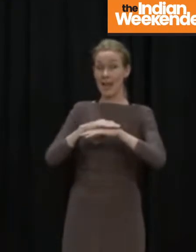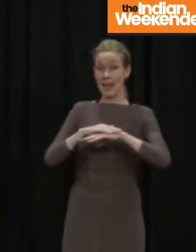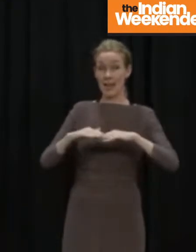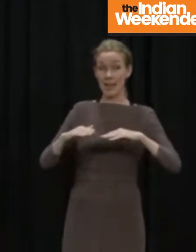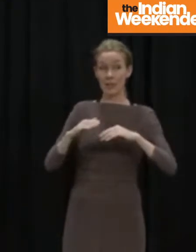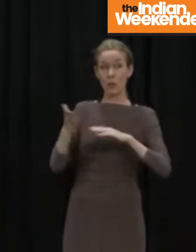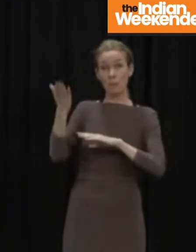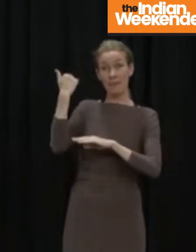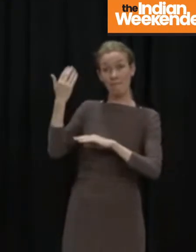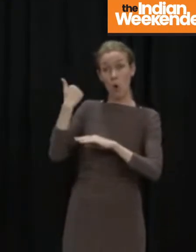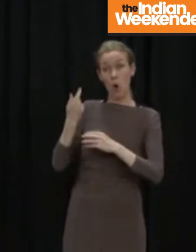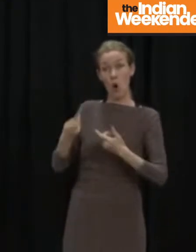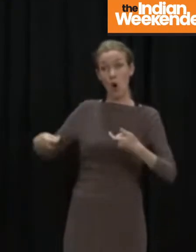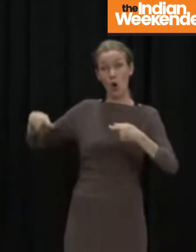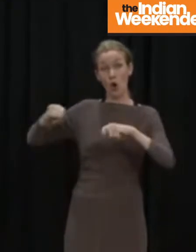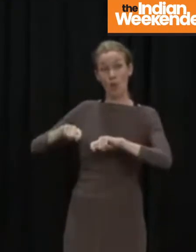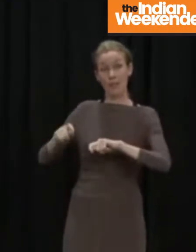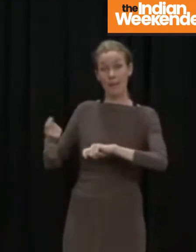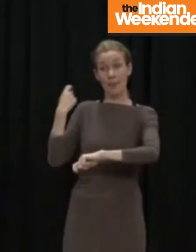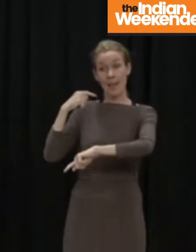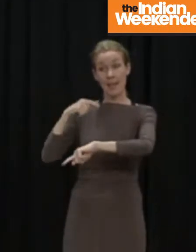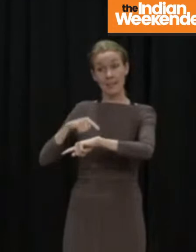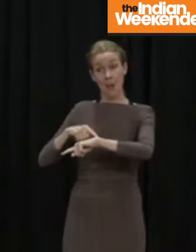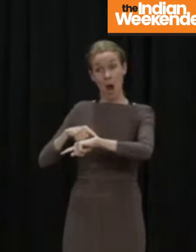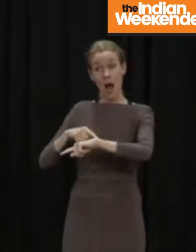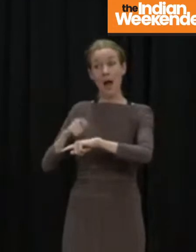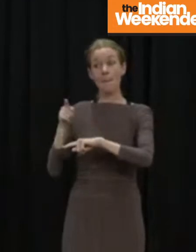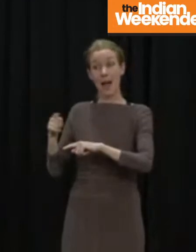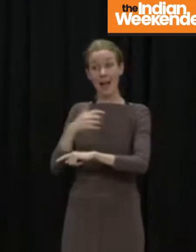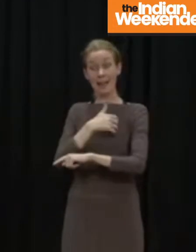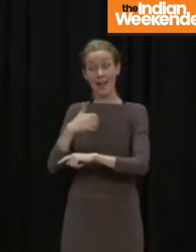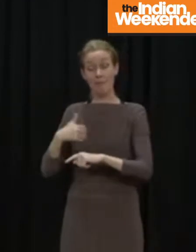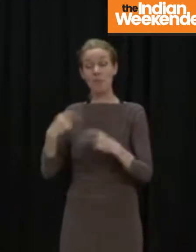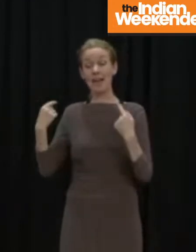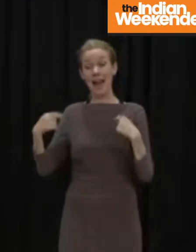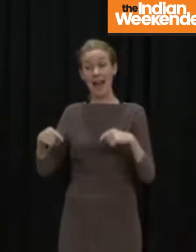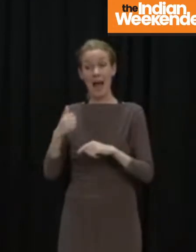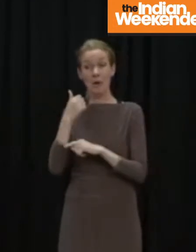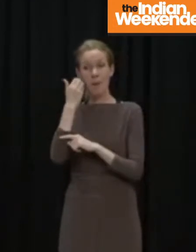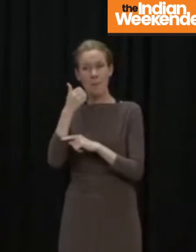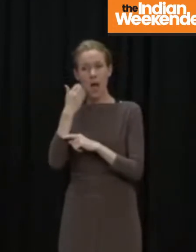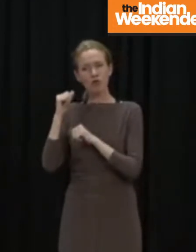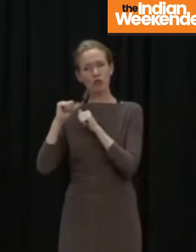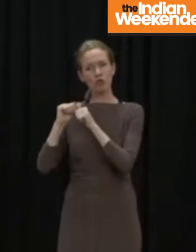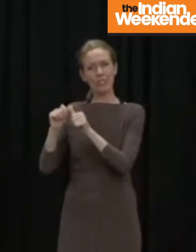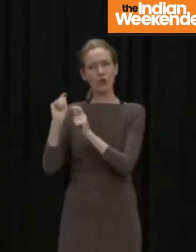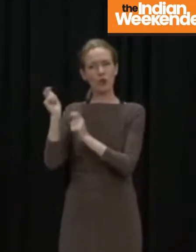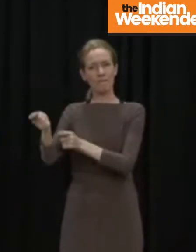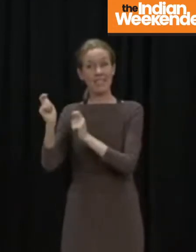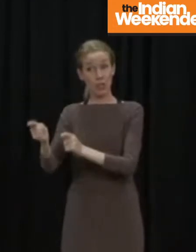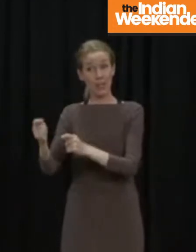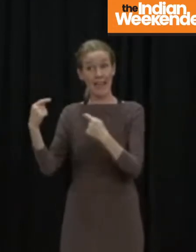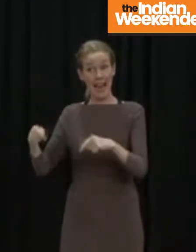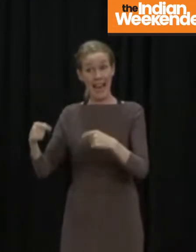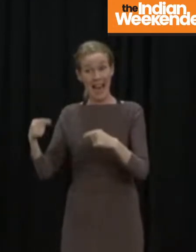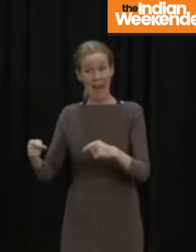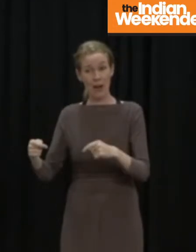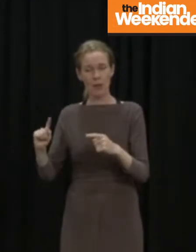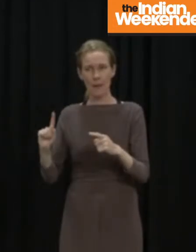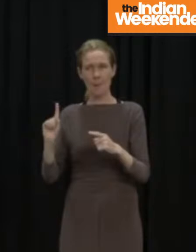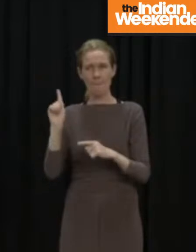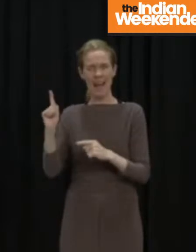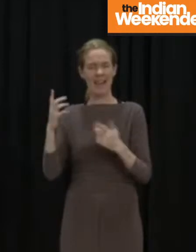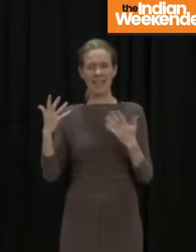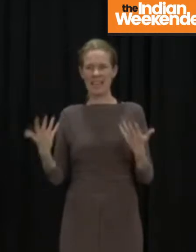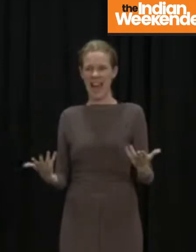rights guaranteed, that suffered some backlash, and then the rules were changed. However, this case doesn't seem to be getting any